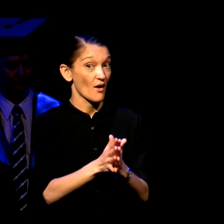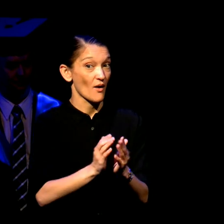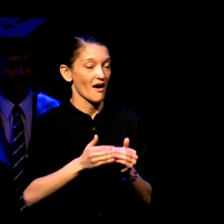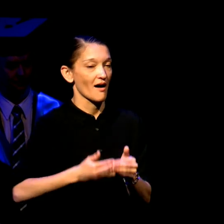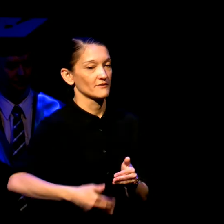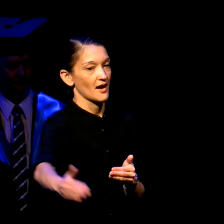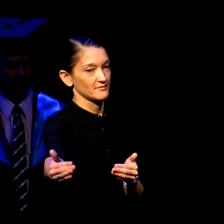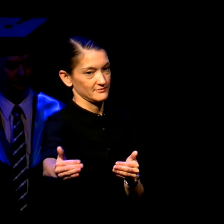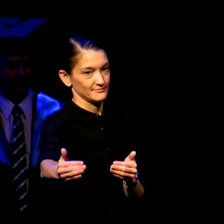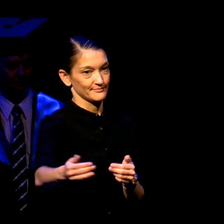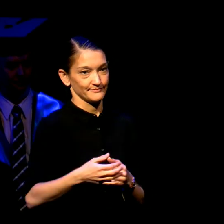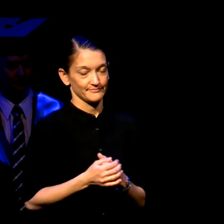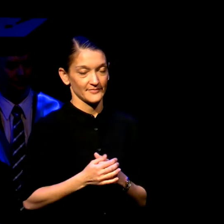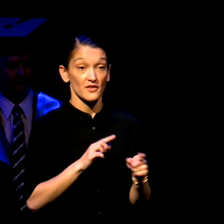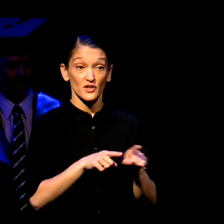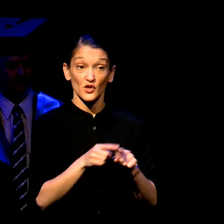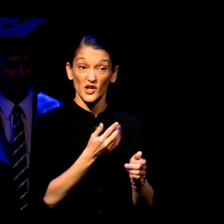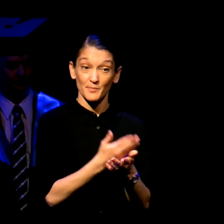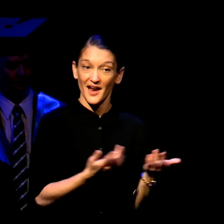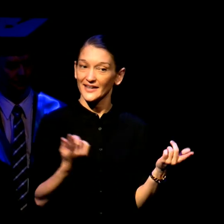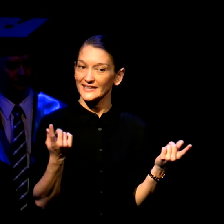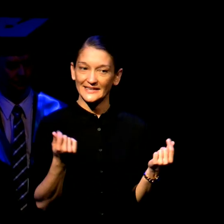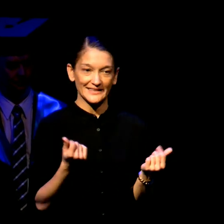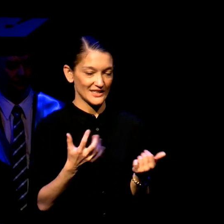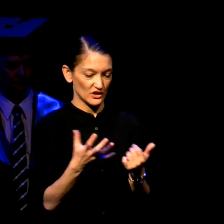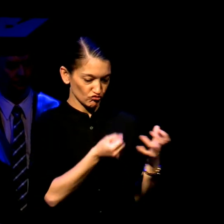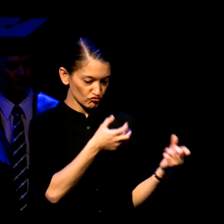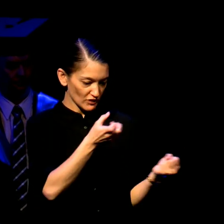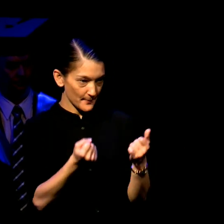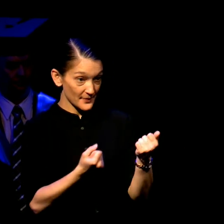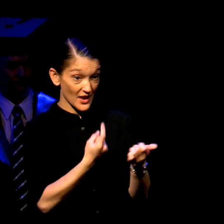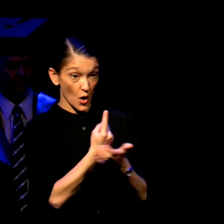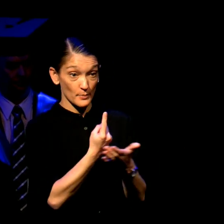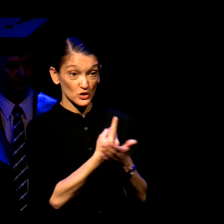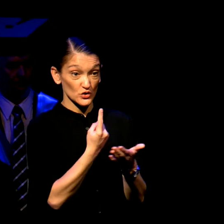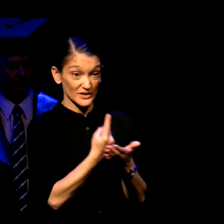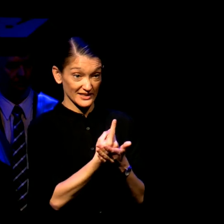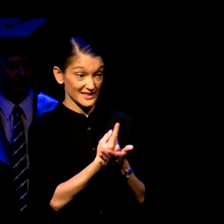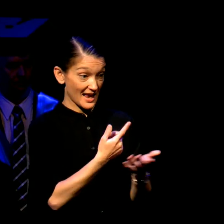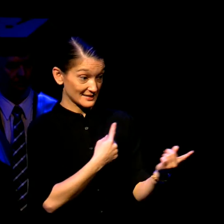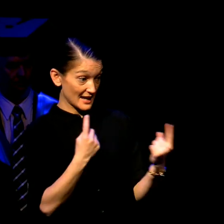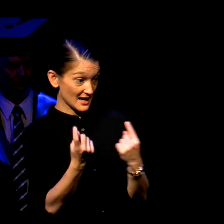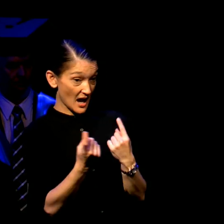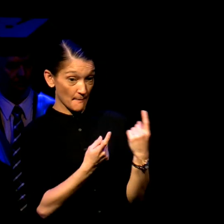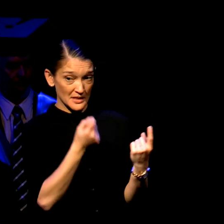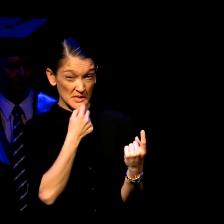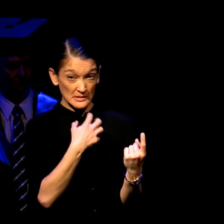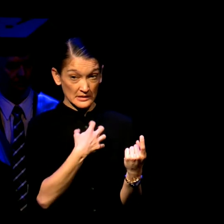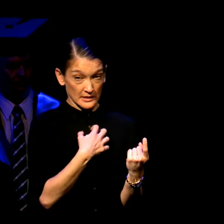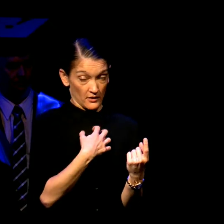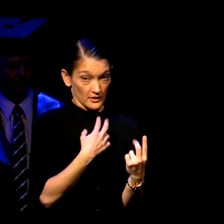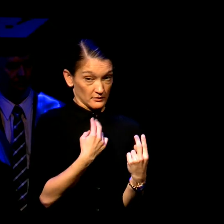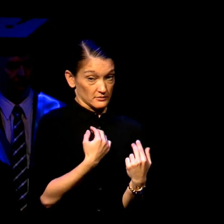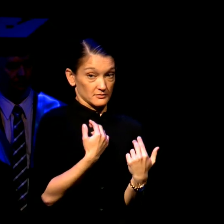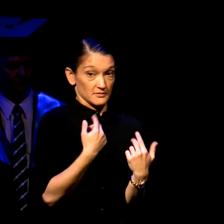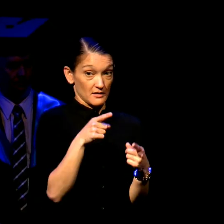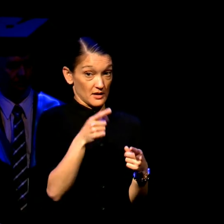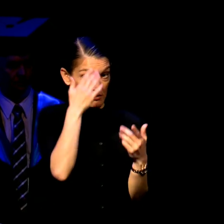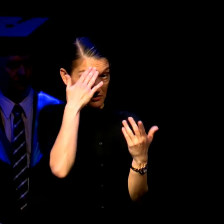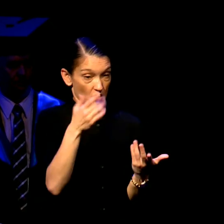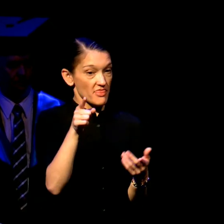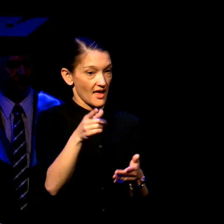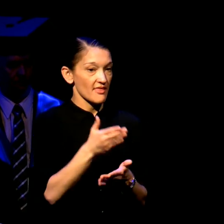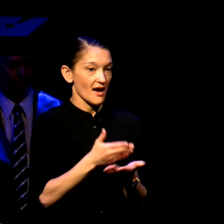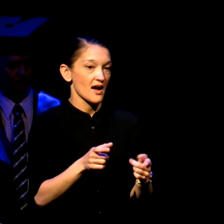learning part is really easy. Grabbing those opportunities that swing past you and are kind of scary and are filled with the unknown, that's the